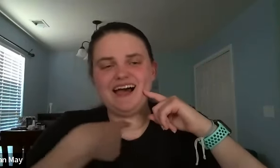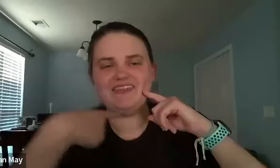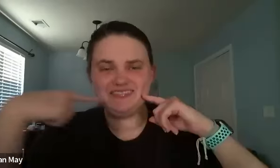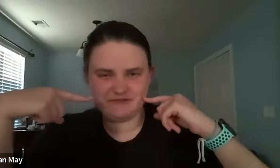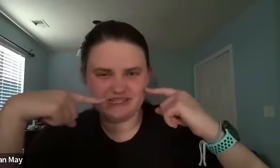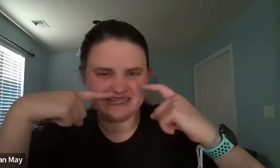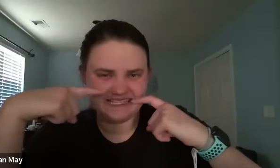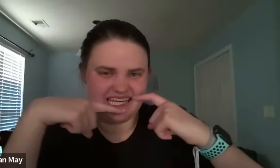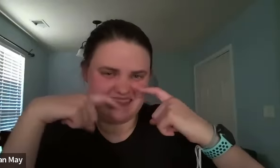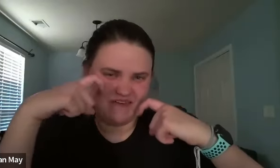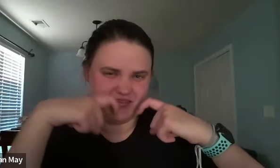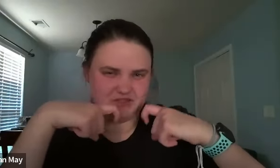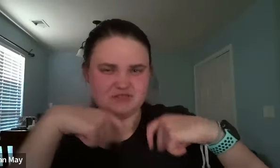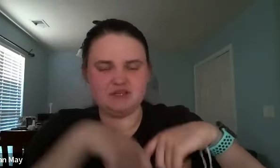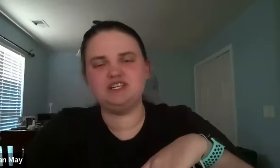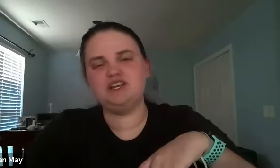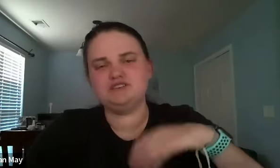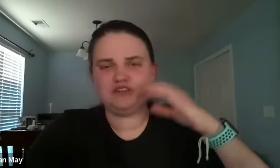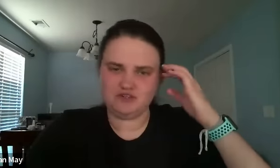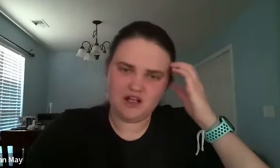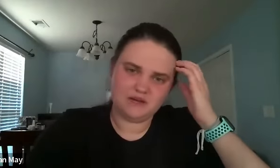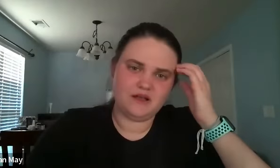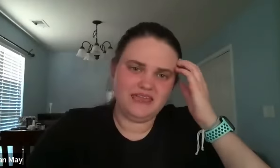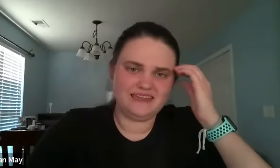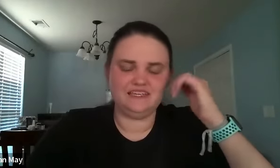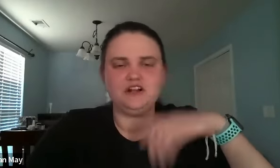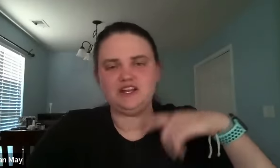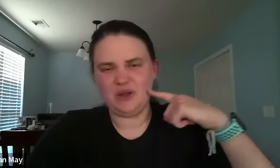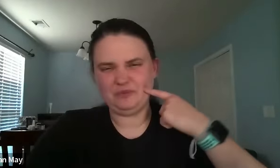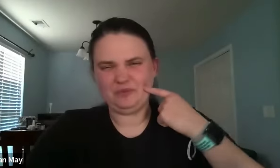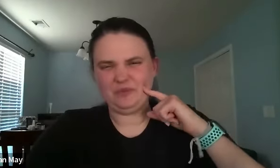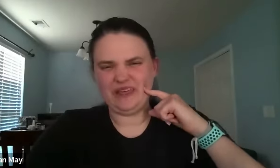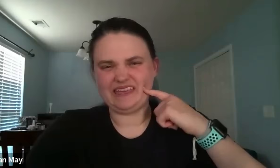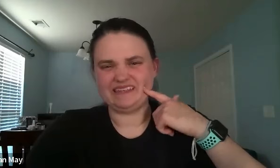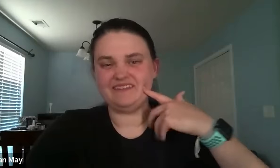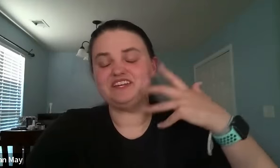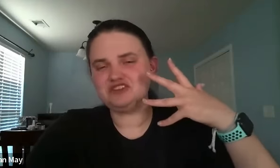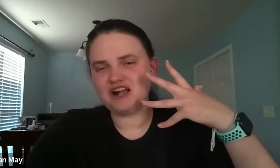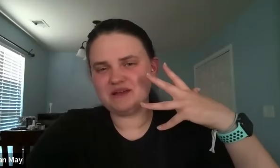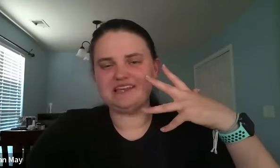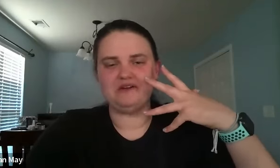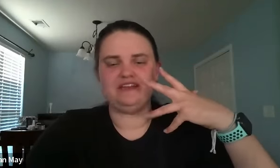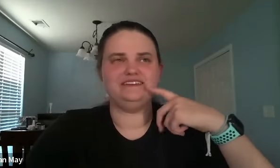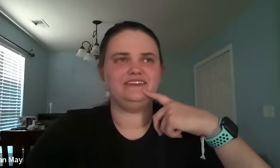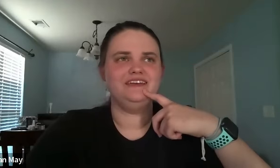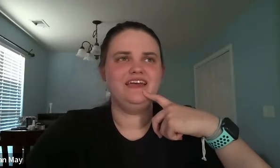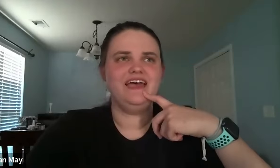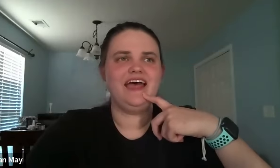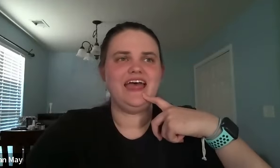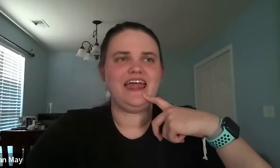The difference is, again, that facial expression, you know, so if you're talking about candy, you're not going to go candy unless you're talking about sour candy.